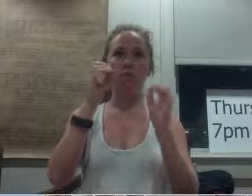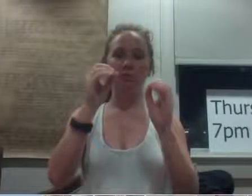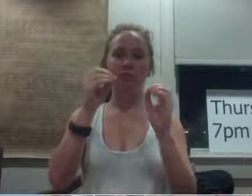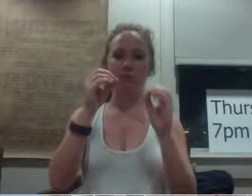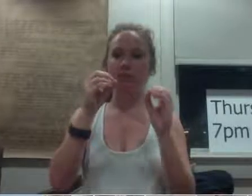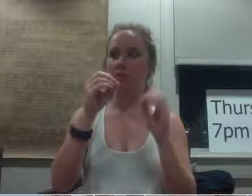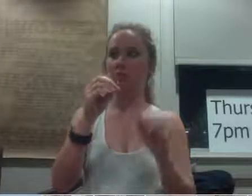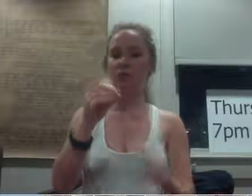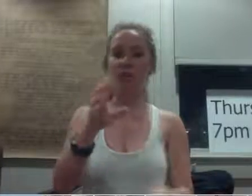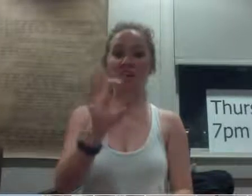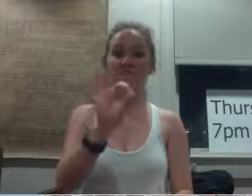Remember when we are teaching